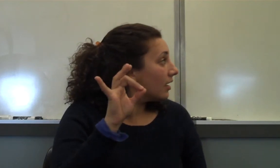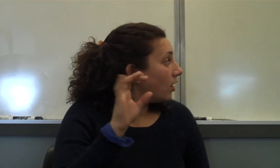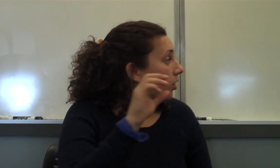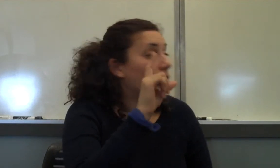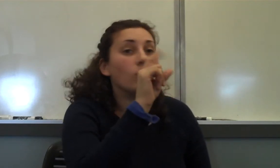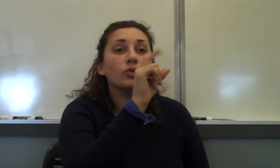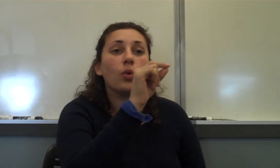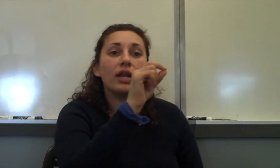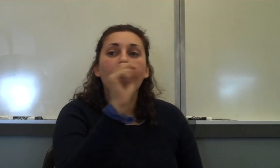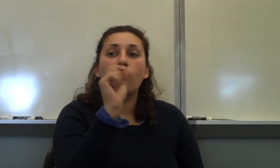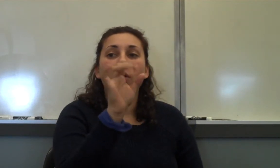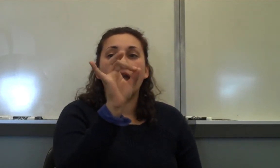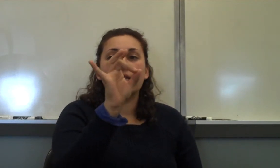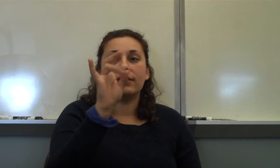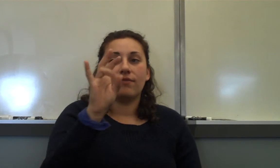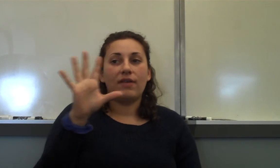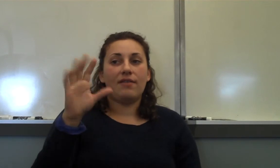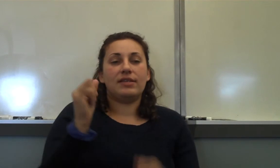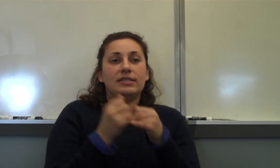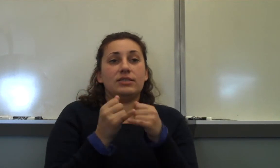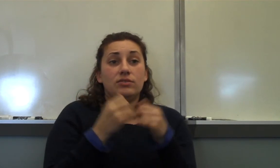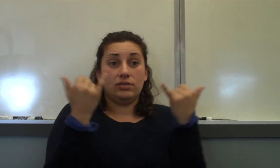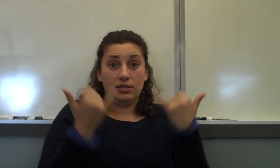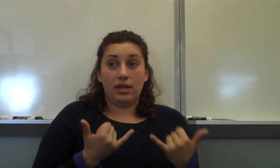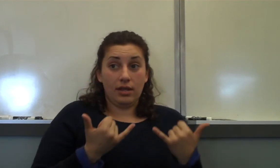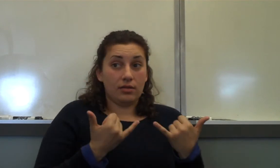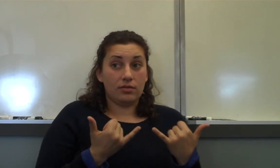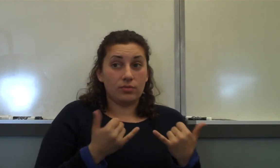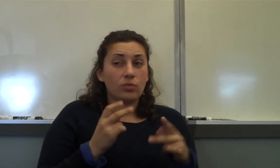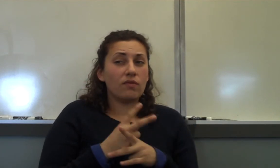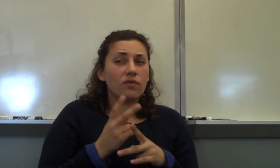All right, what we're going to do today is figure out how much area there is.